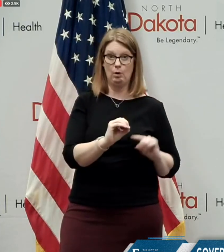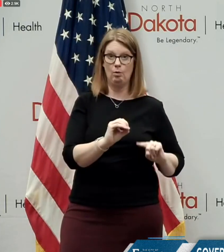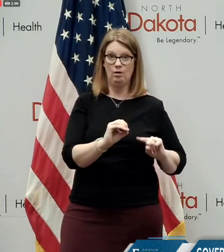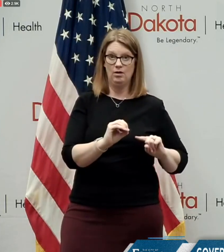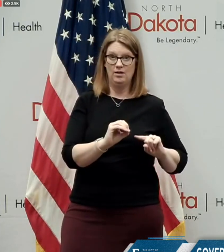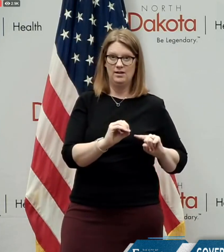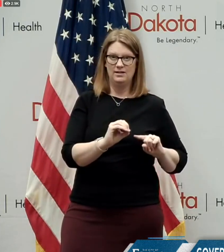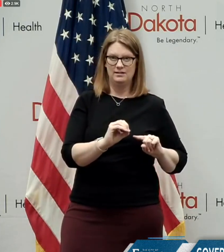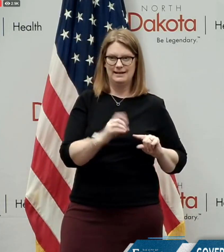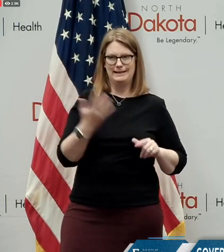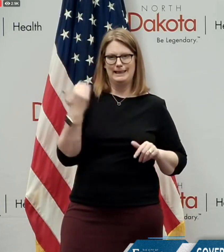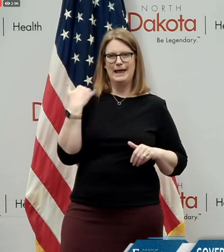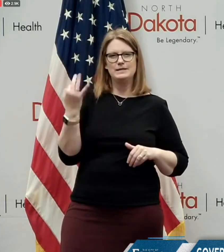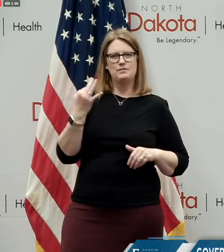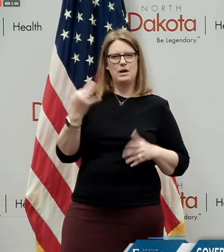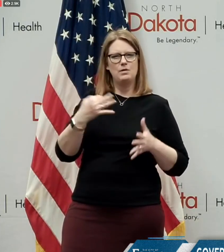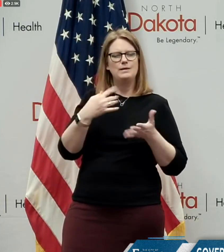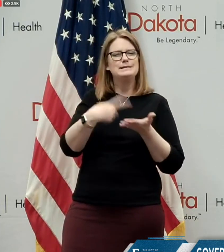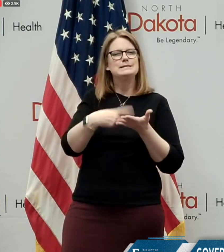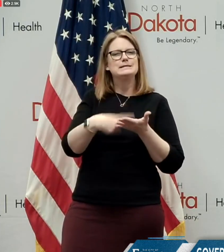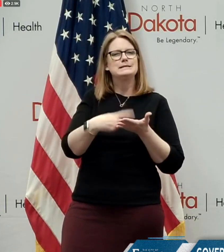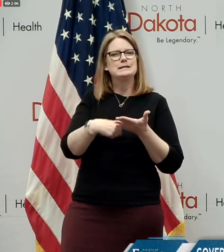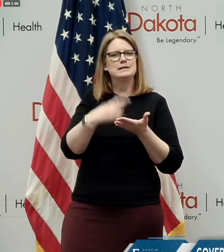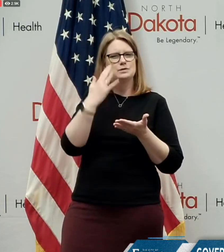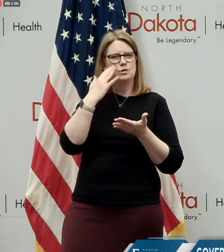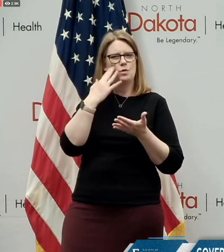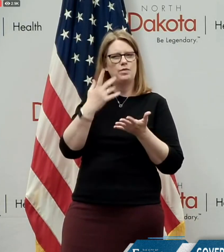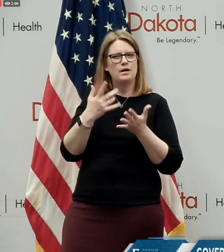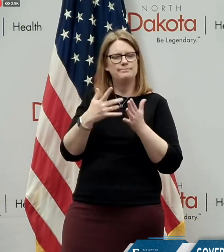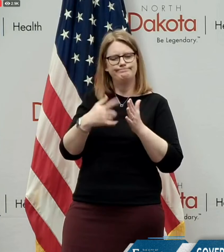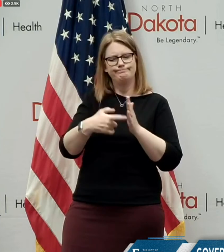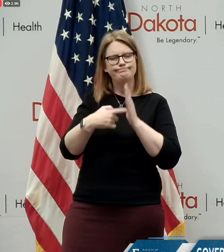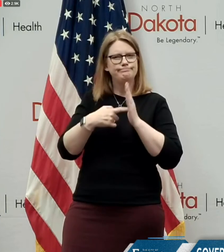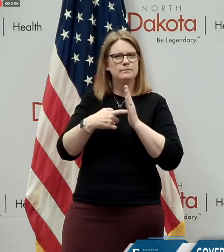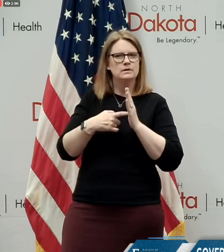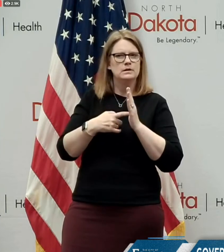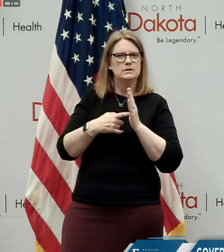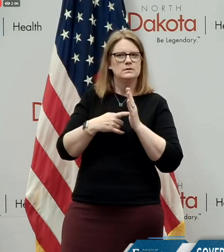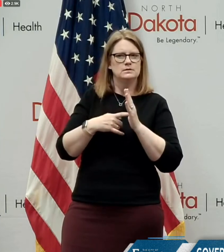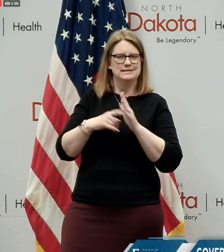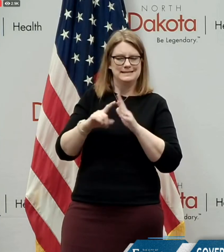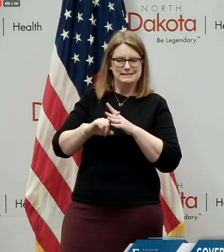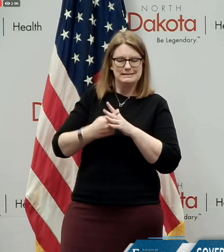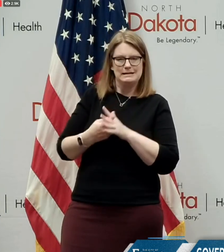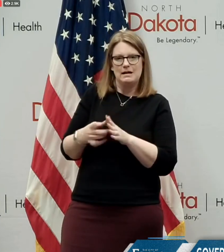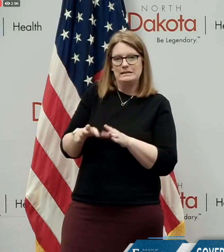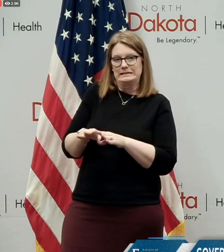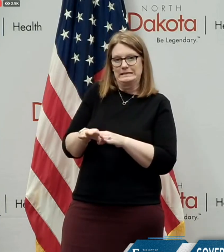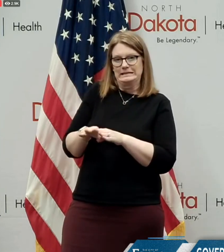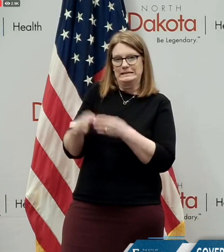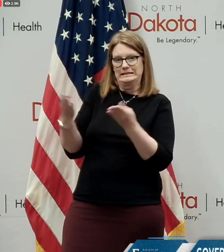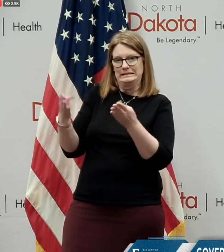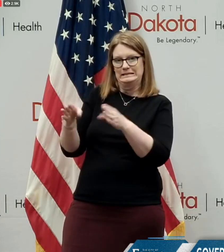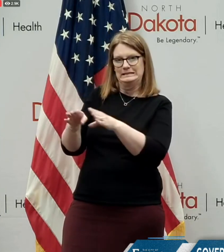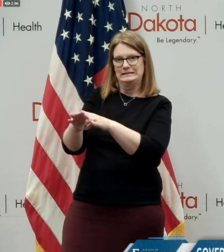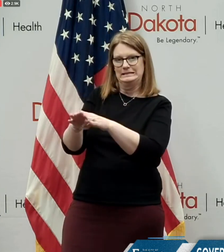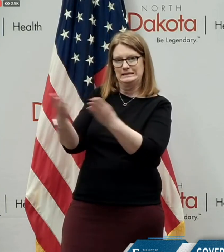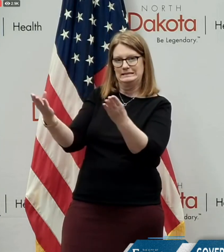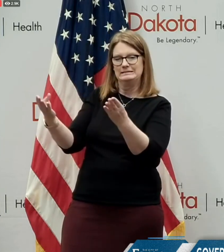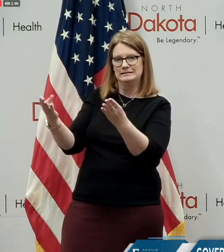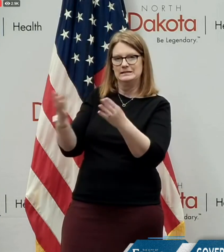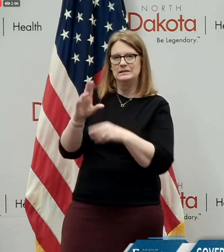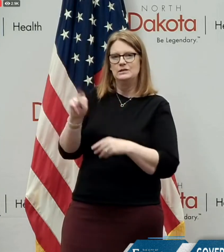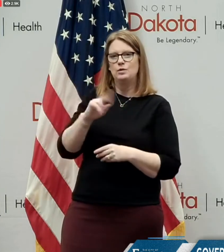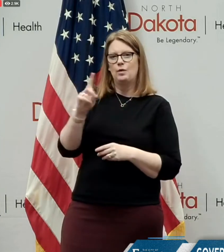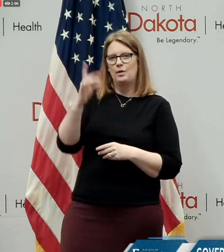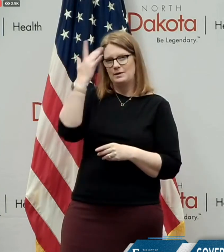we described last Friday in terms of the gating capability to get us to start opening up under some North